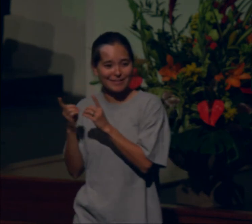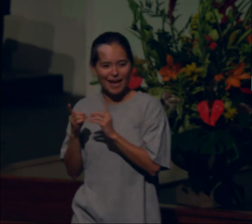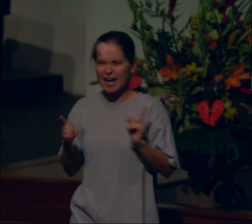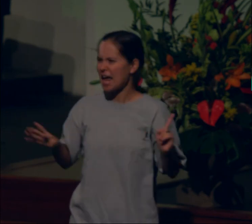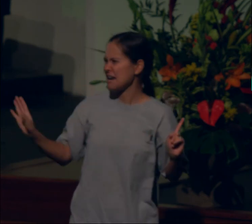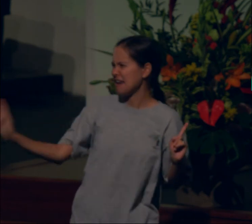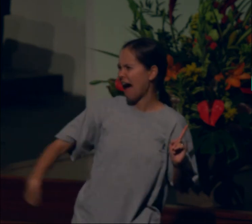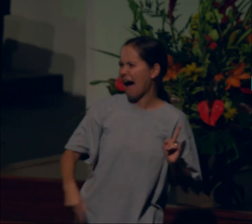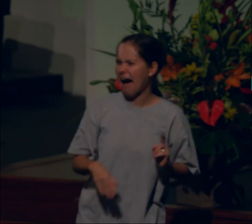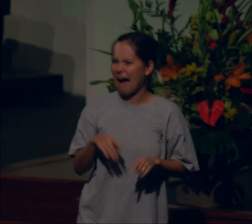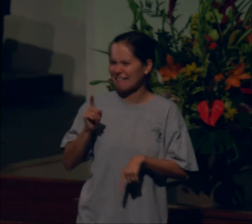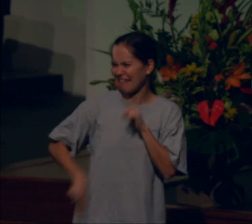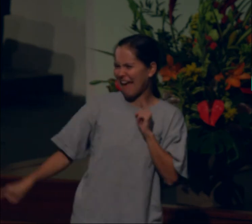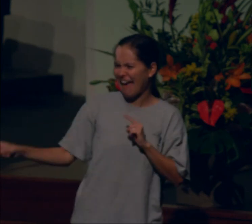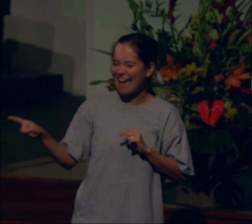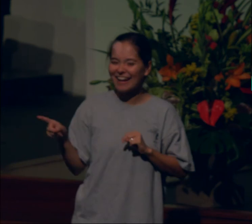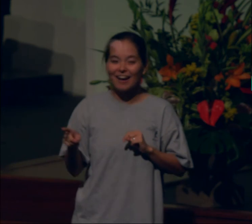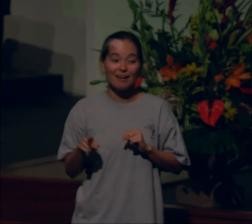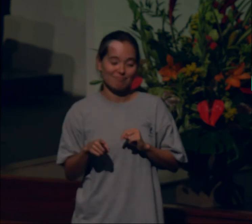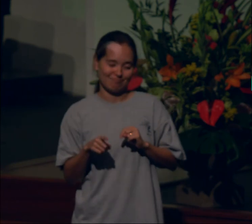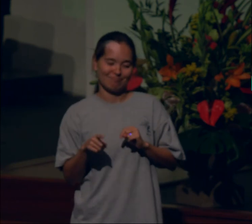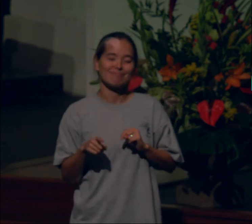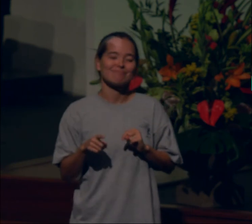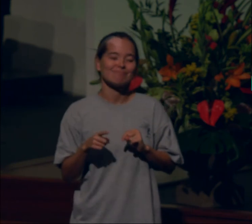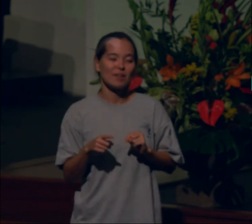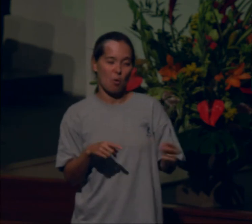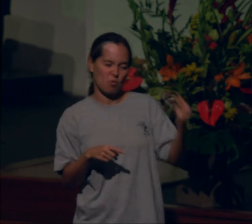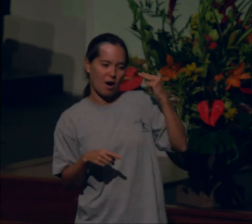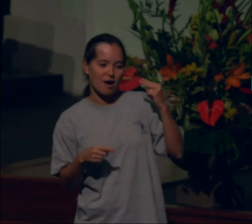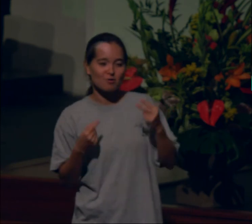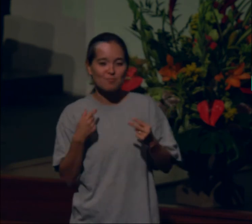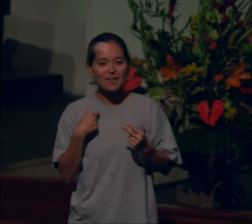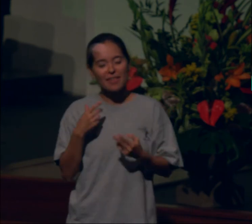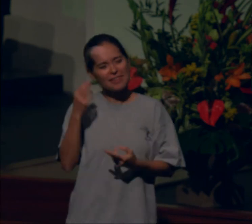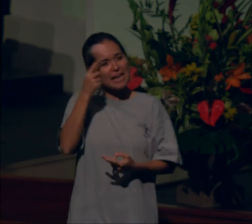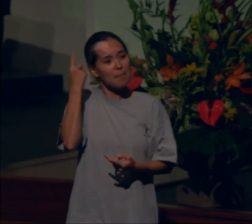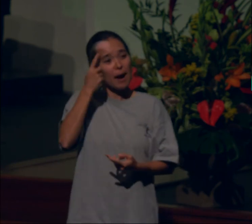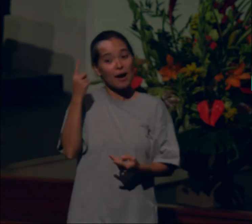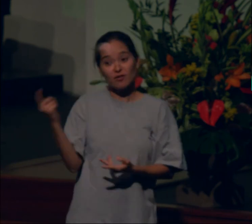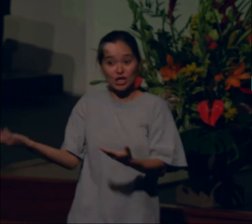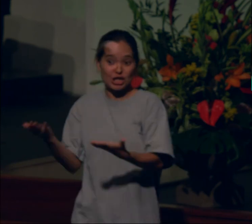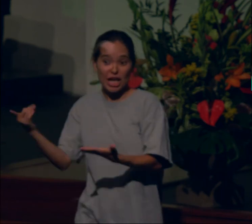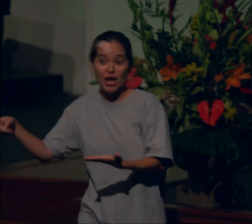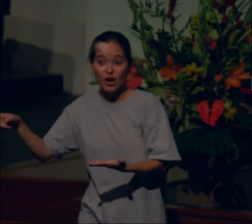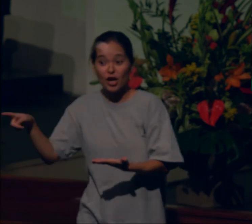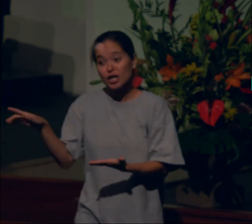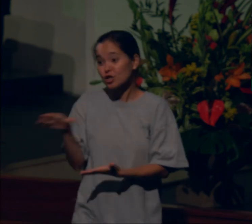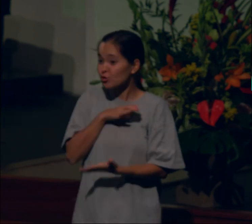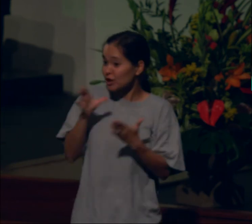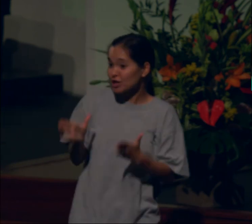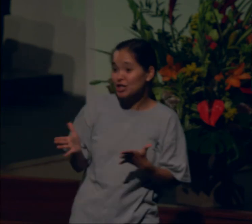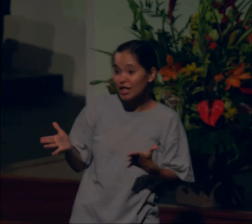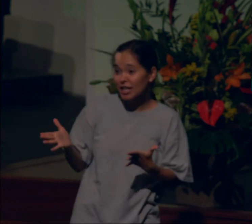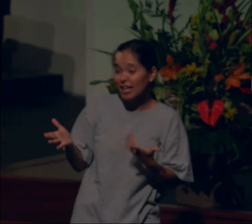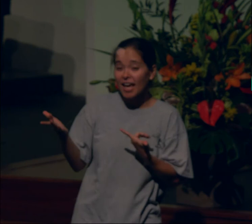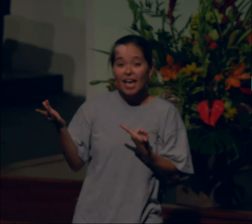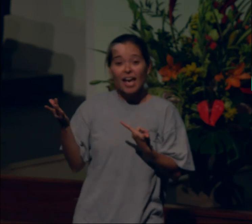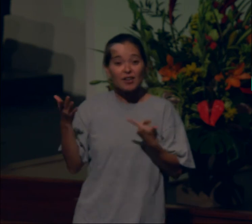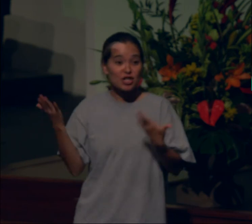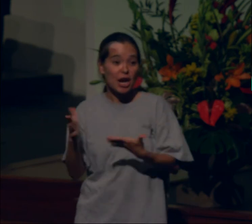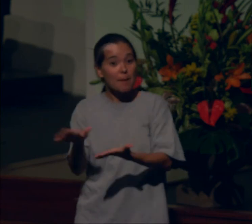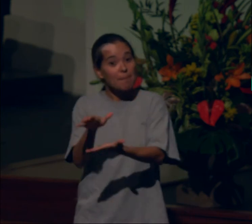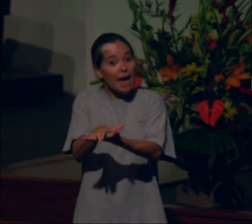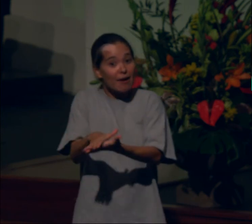no, you wouldn't do that. I said, why not? Think about it. If she's here, she's a Christian. And if she's at a